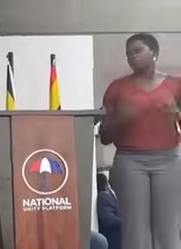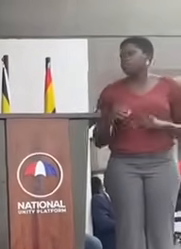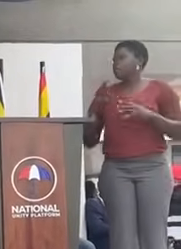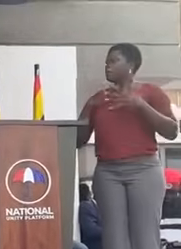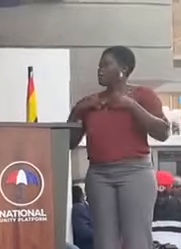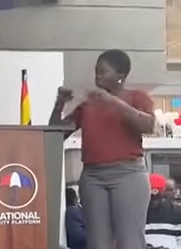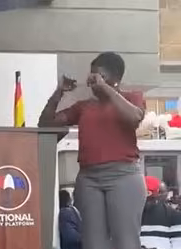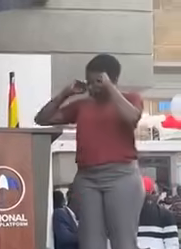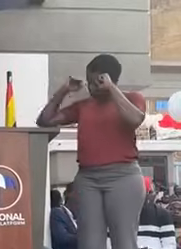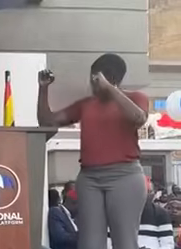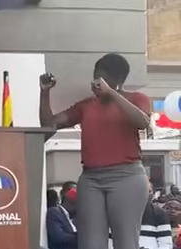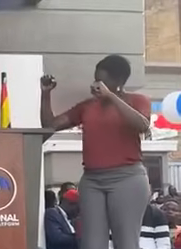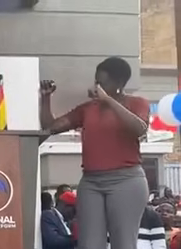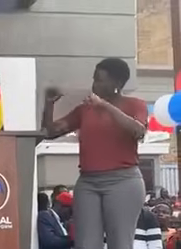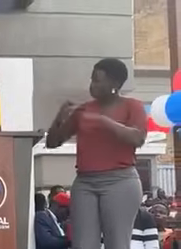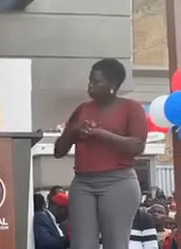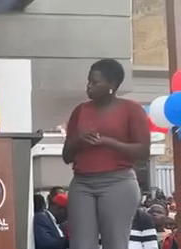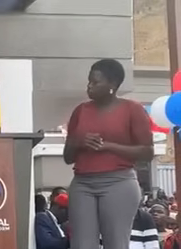President,